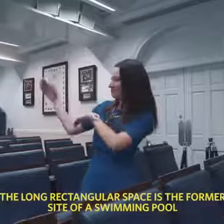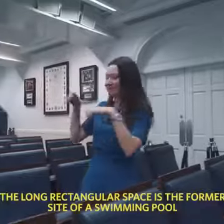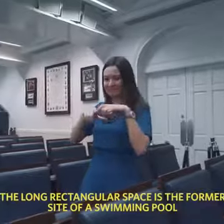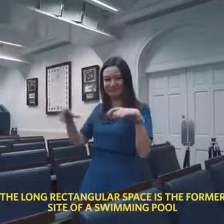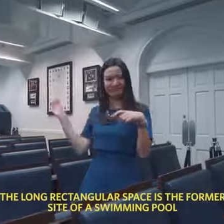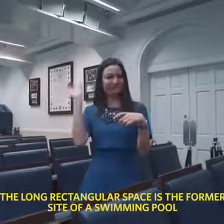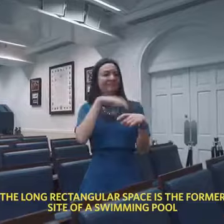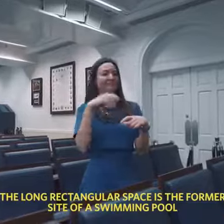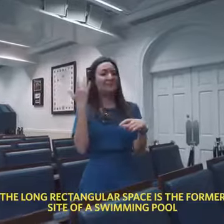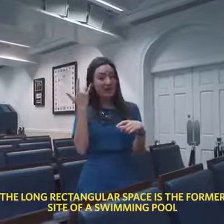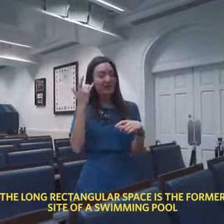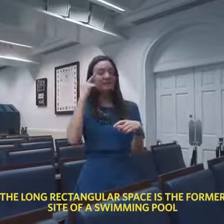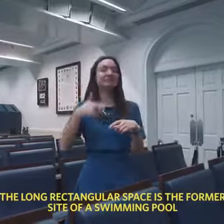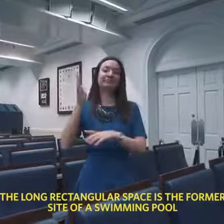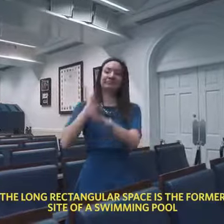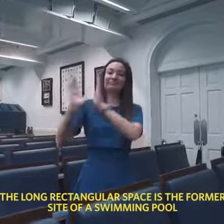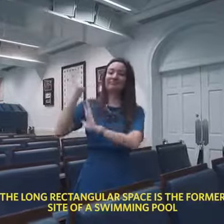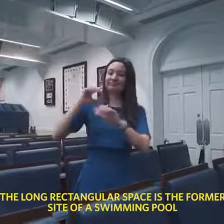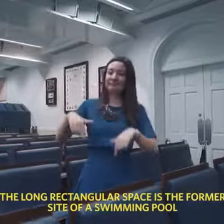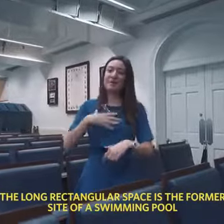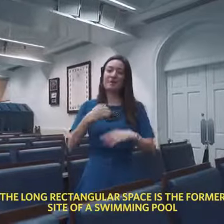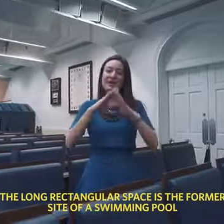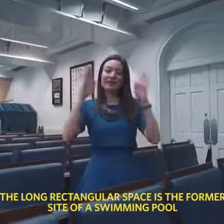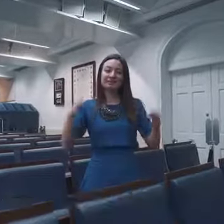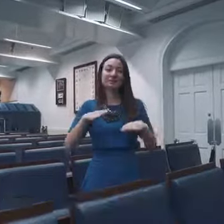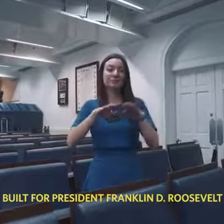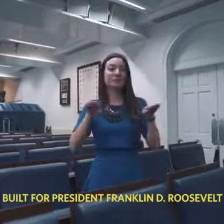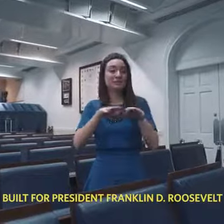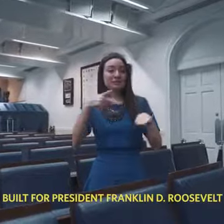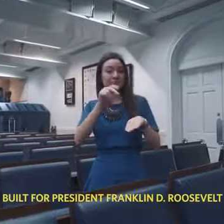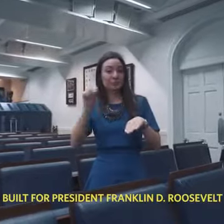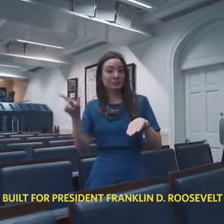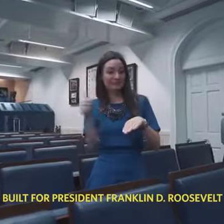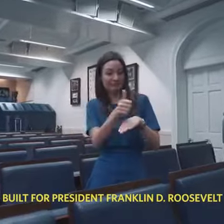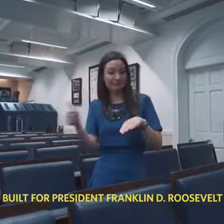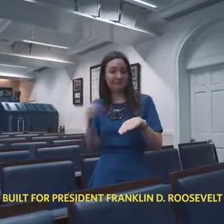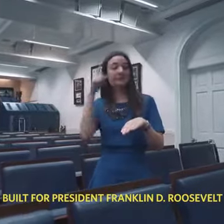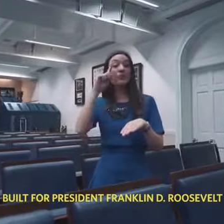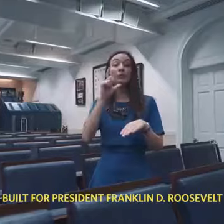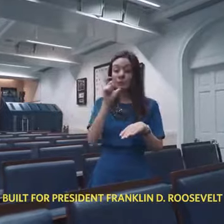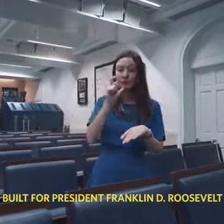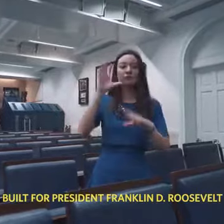The long rectangular space is the former site of a swimming pool built for President Franklin D. Roosevelt,